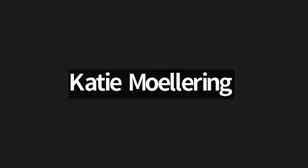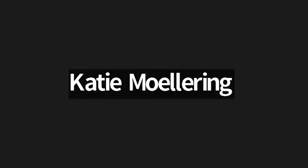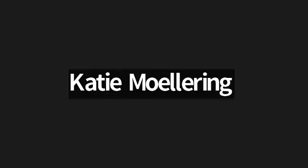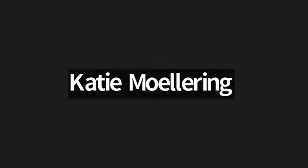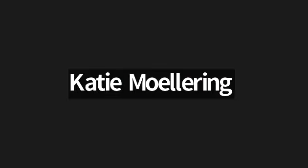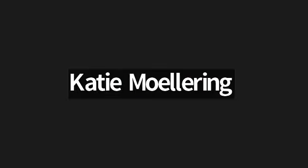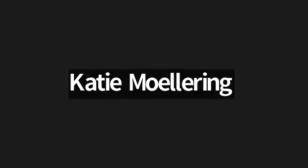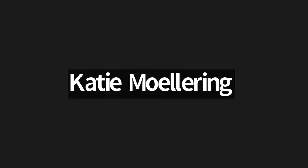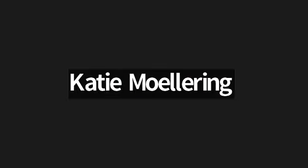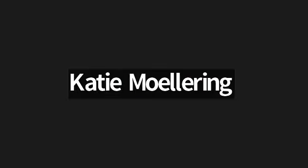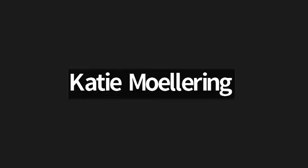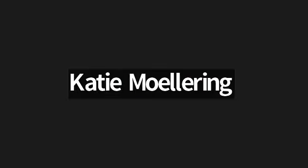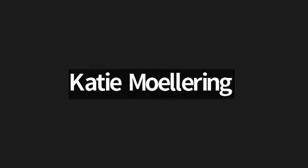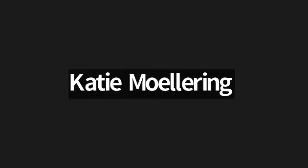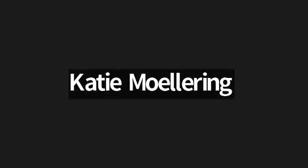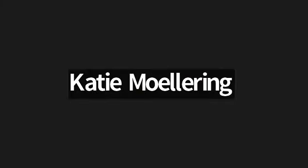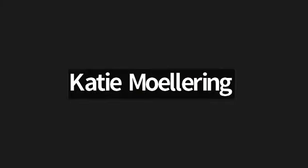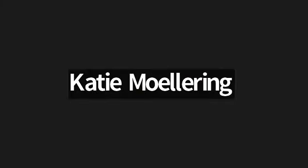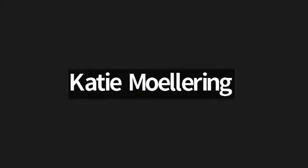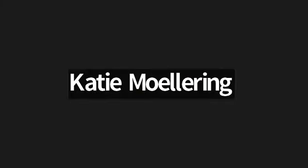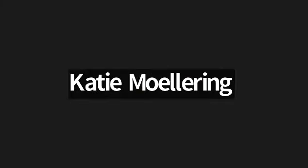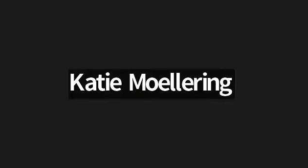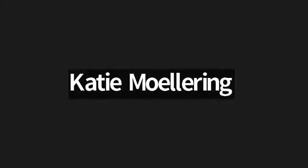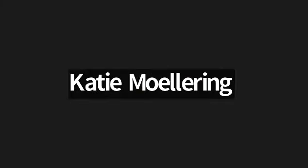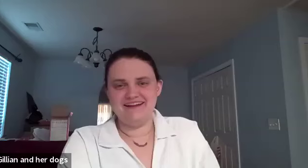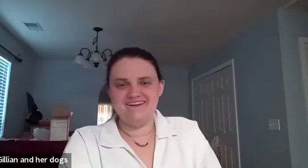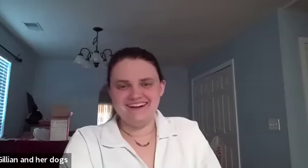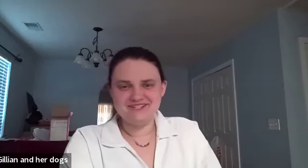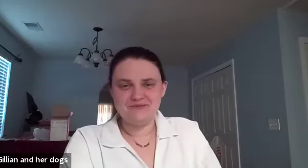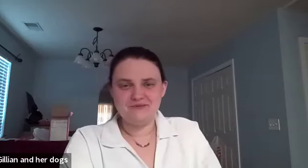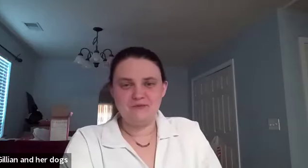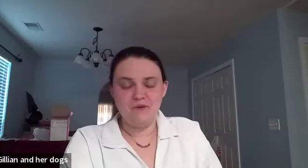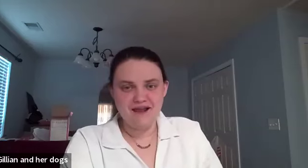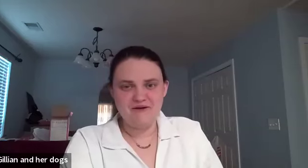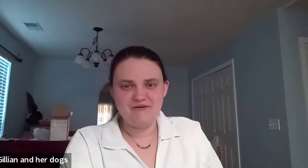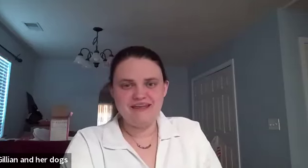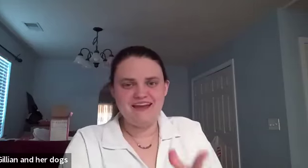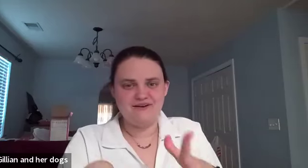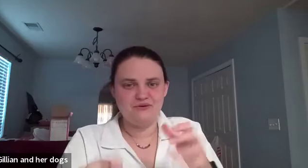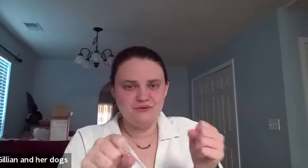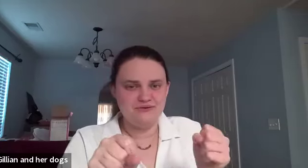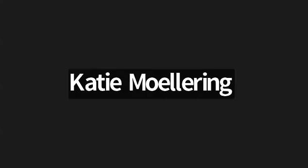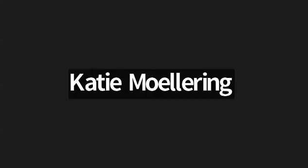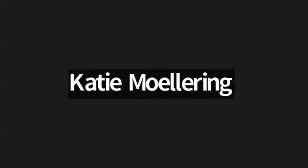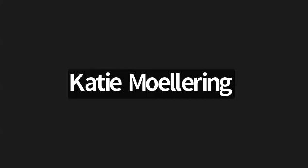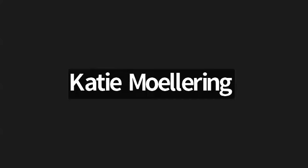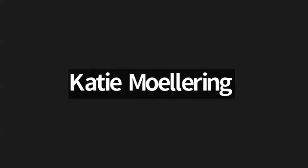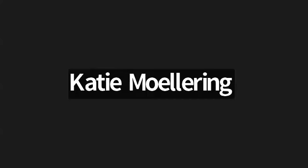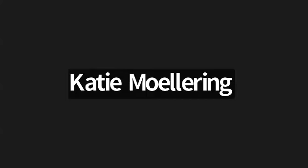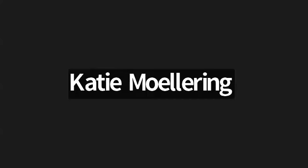more. So we have next week and then we have one after that. Oh my Mm-hmm. gosh. Wow, we Time have, flies. I know. because I was sitting here